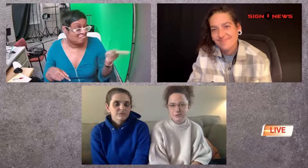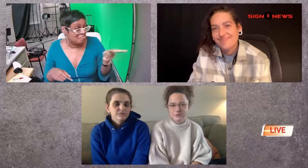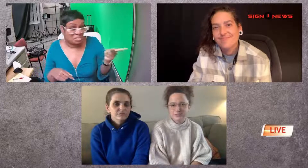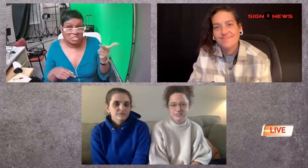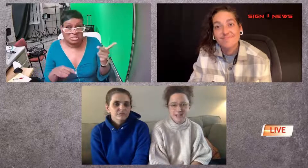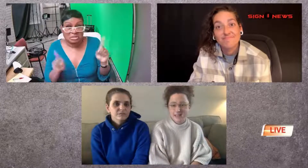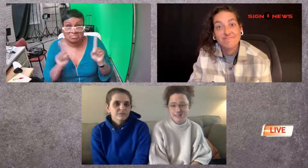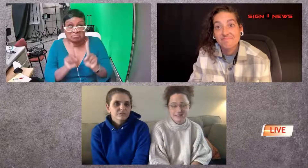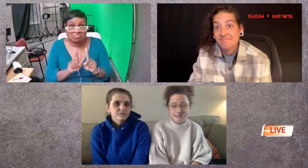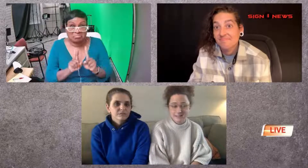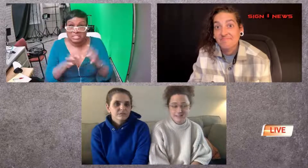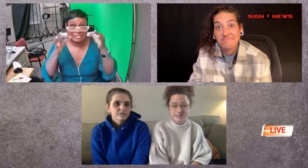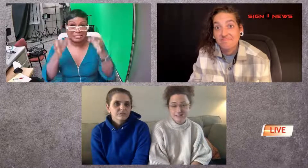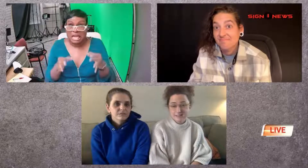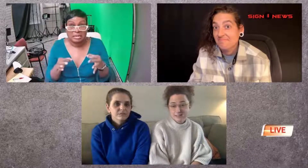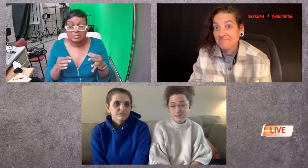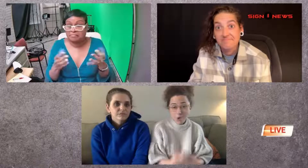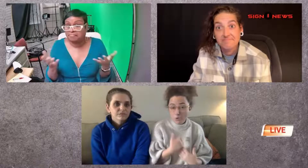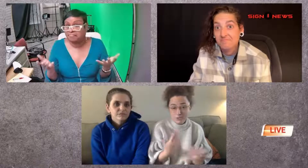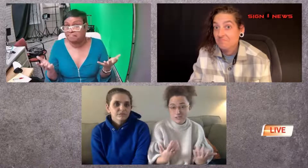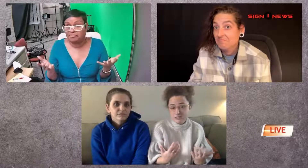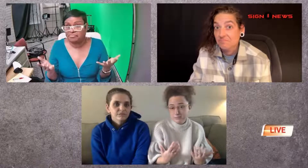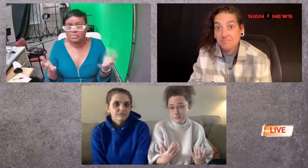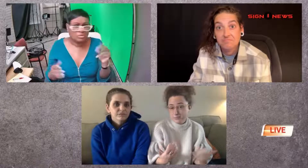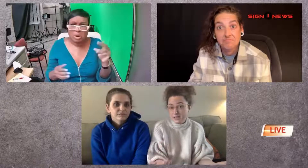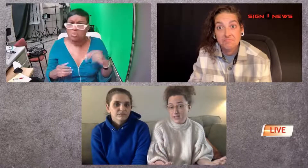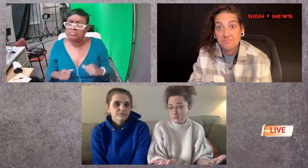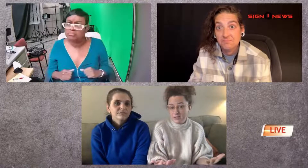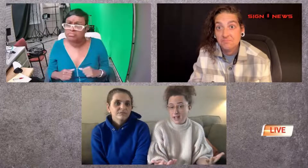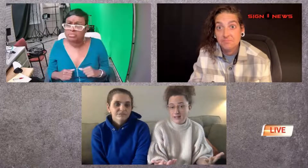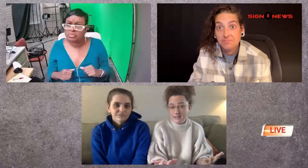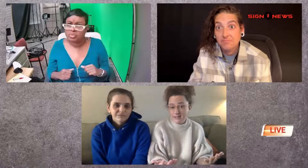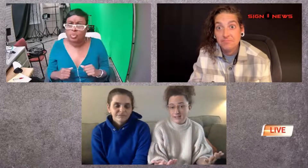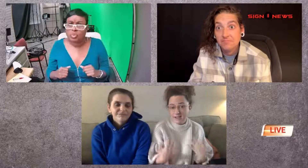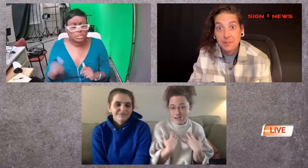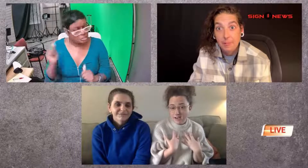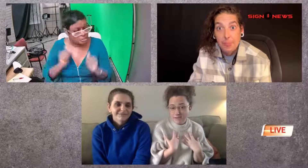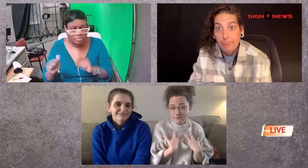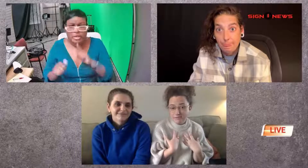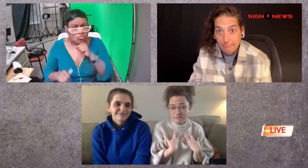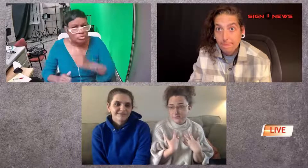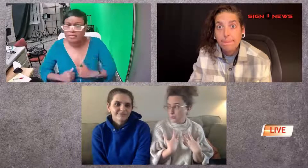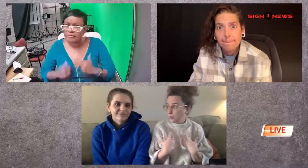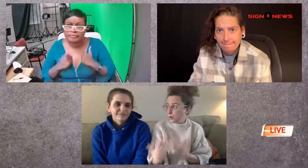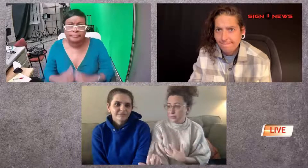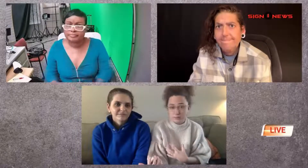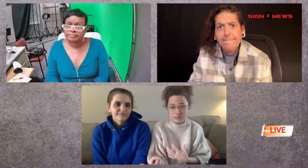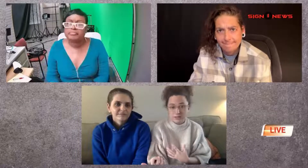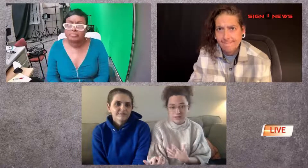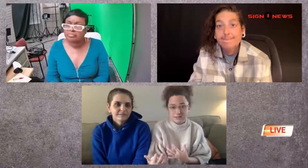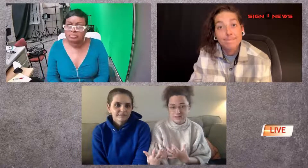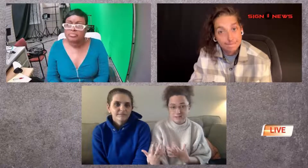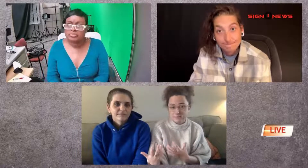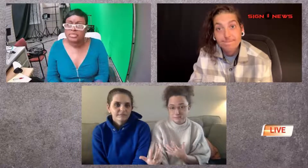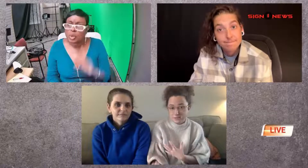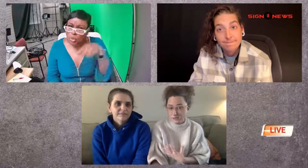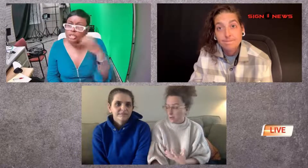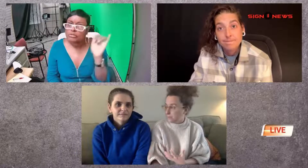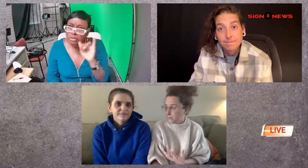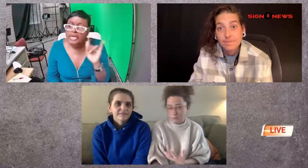and sort of decided no, we're just going to play the reality of what it would be like